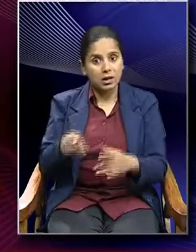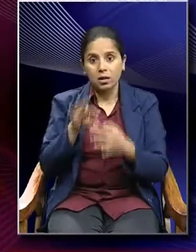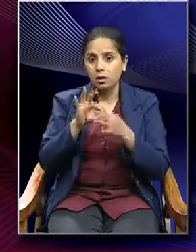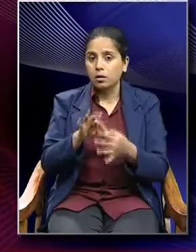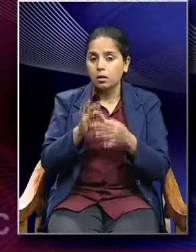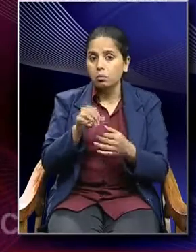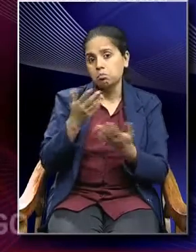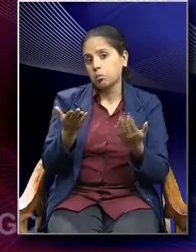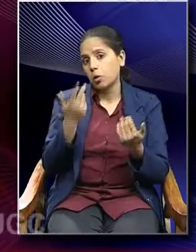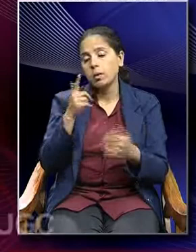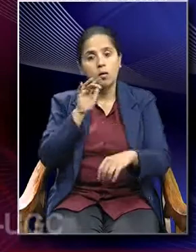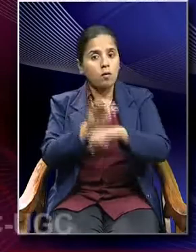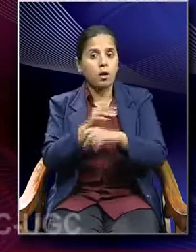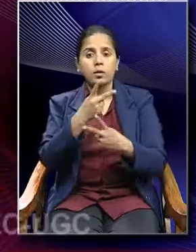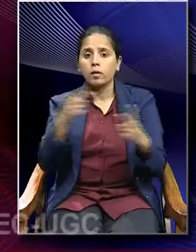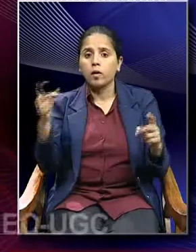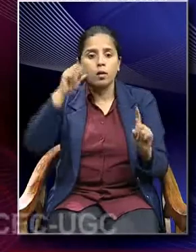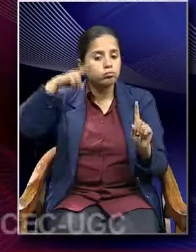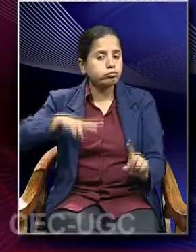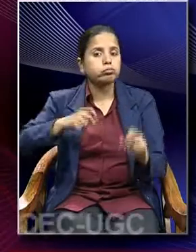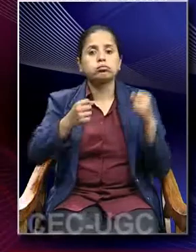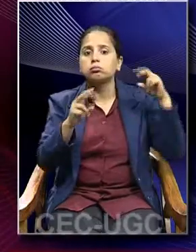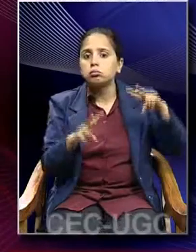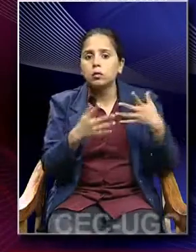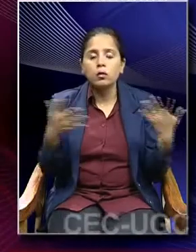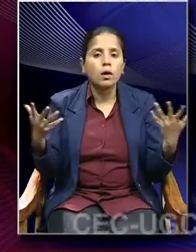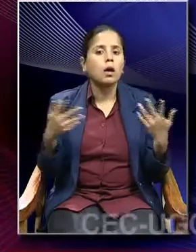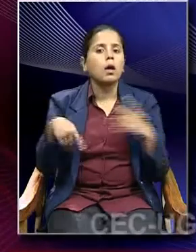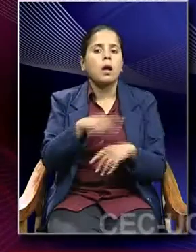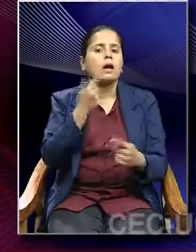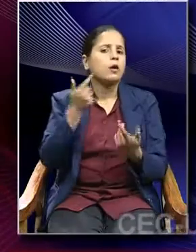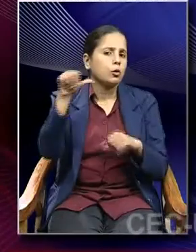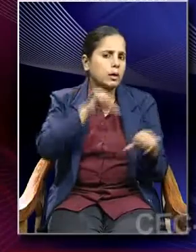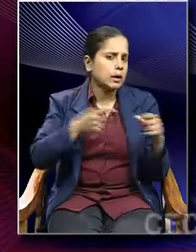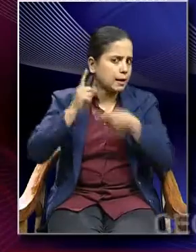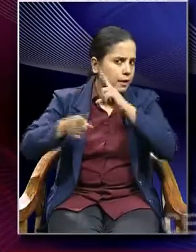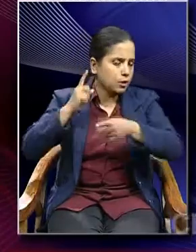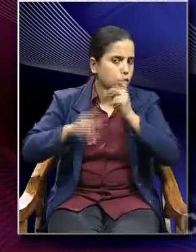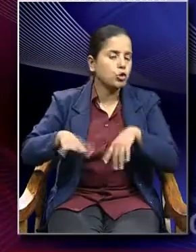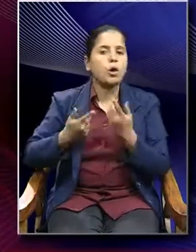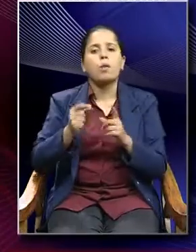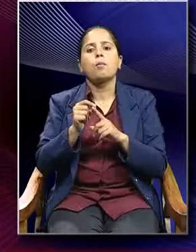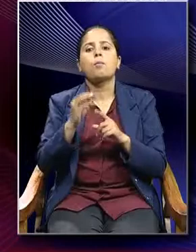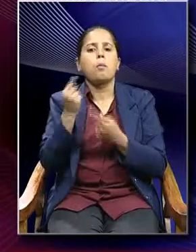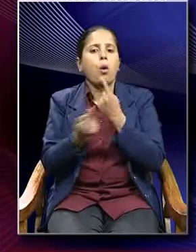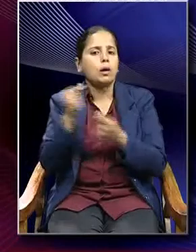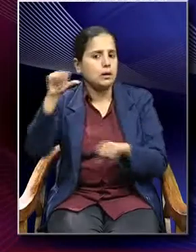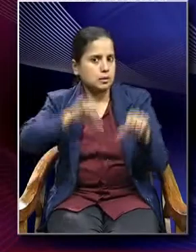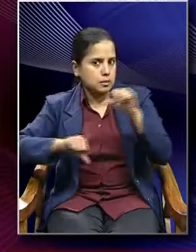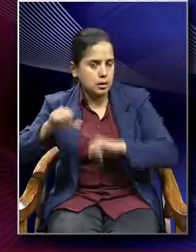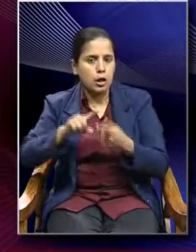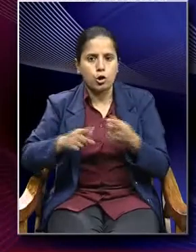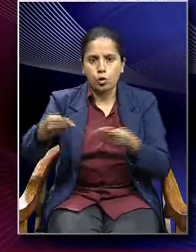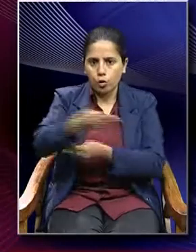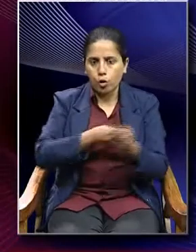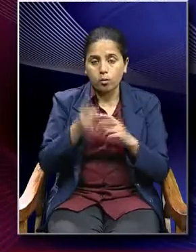be identified from different perspectives, from history, from pol science, from economics. What we as need